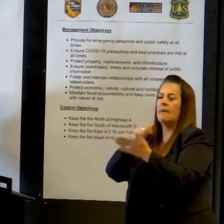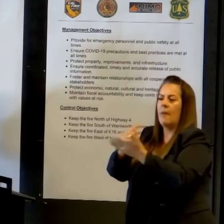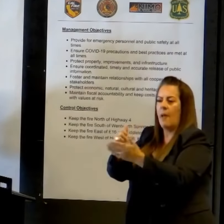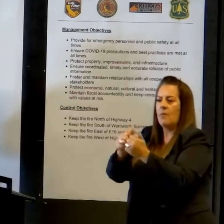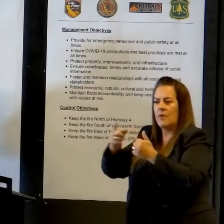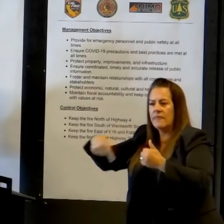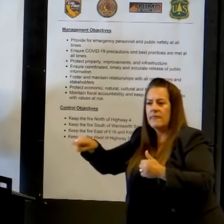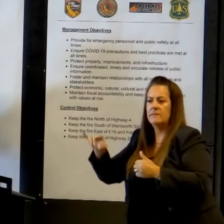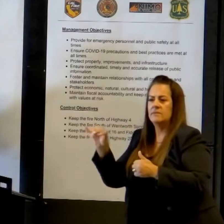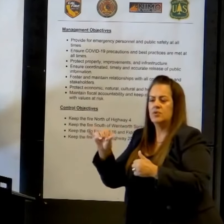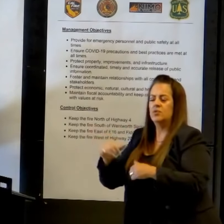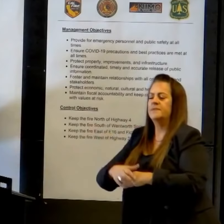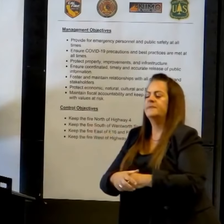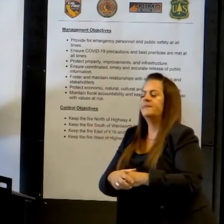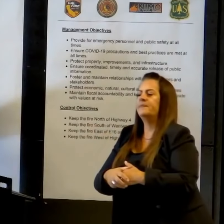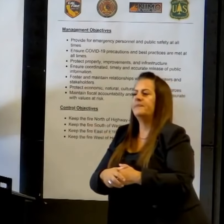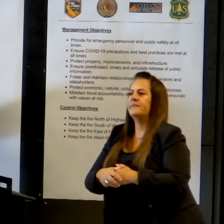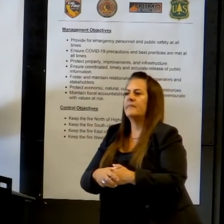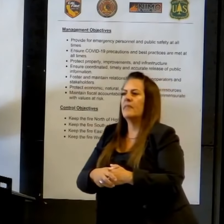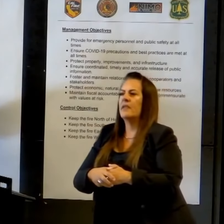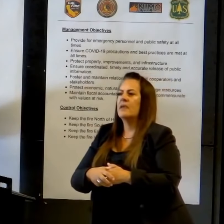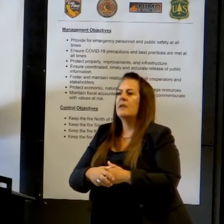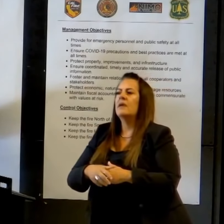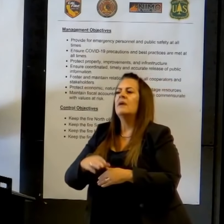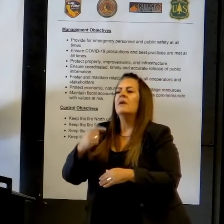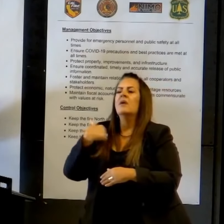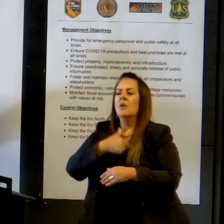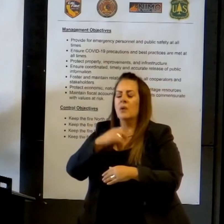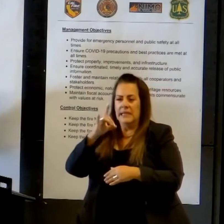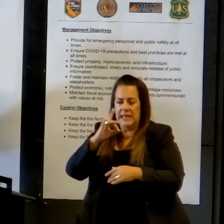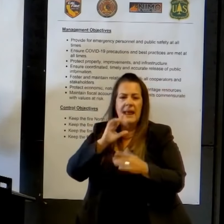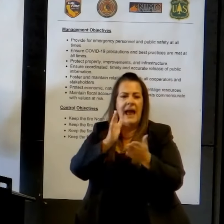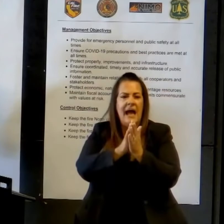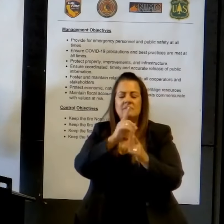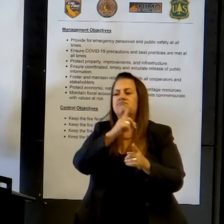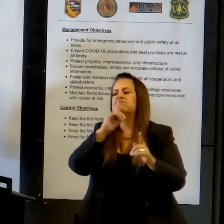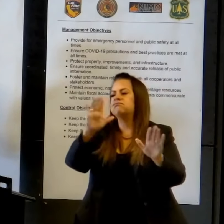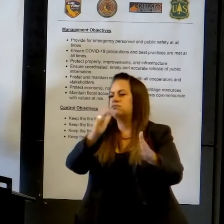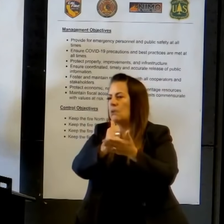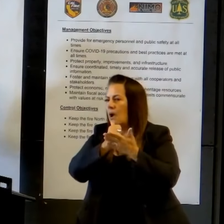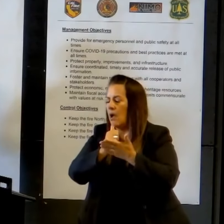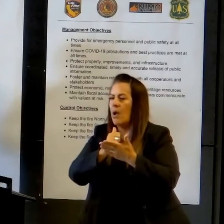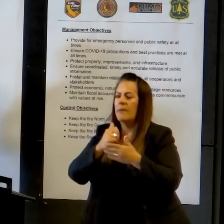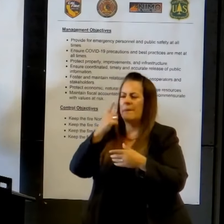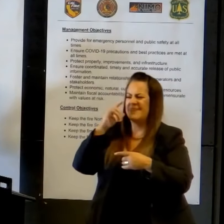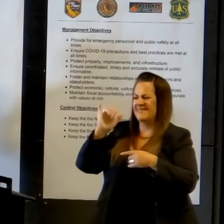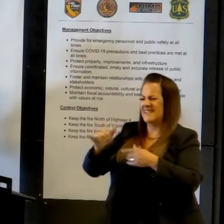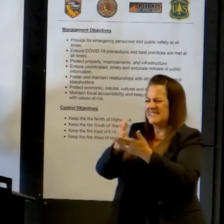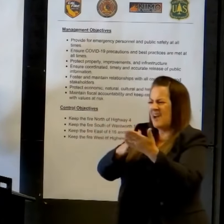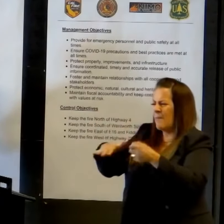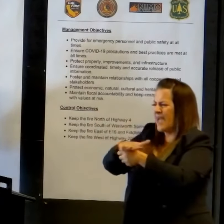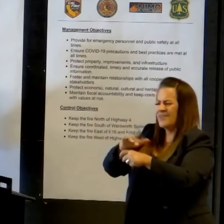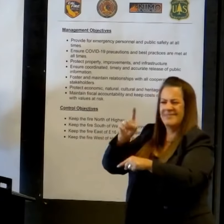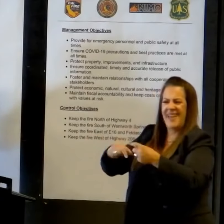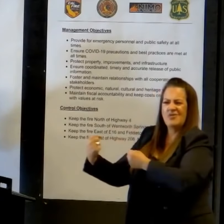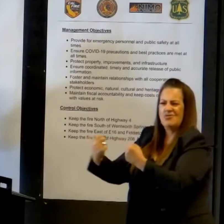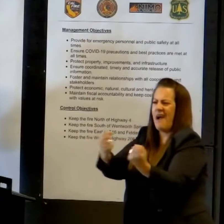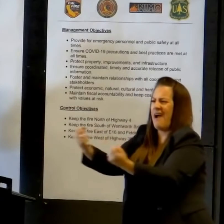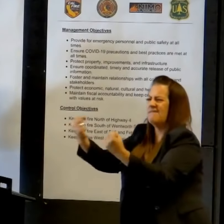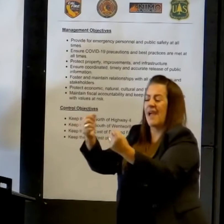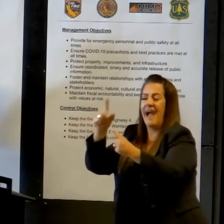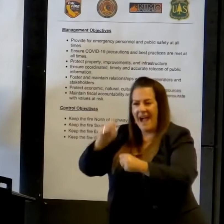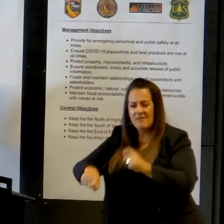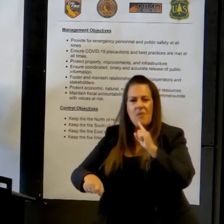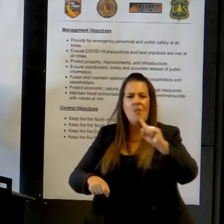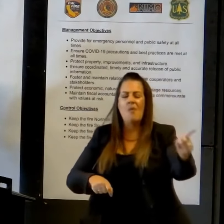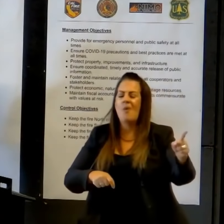there. But we've got, the aircraft is working with our folks. This is real rocky, broken granite fuel type out